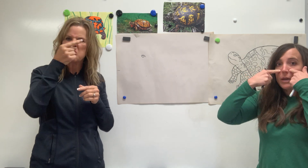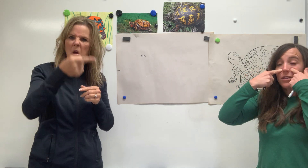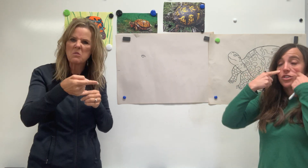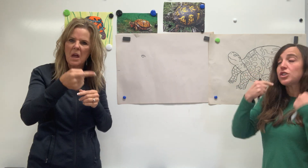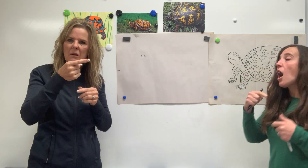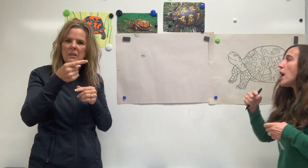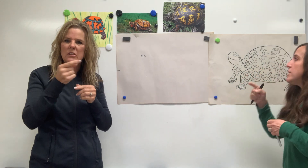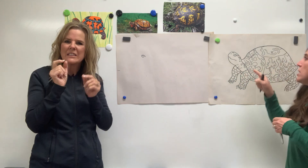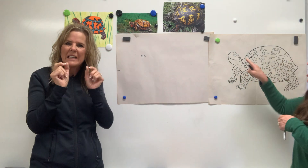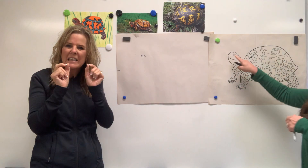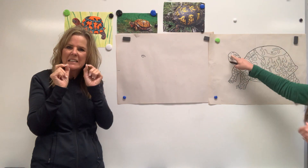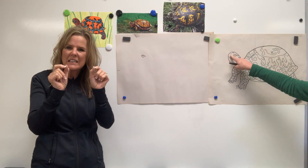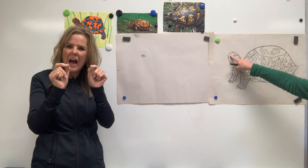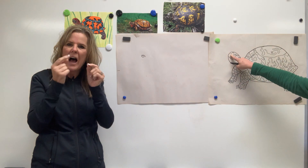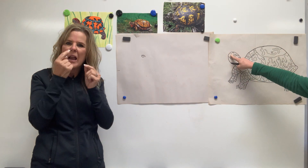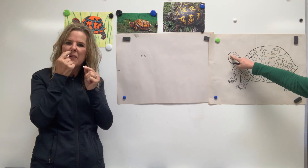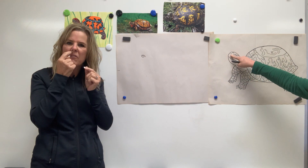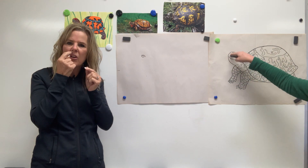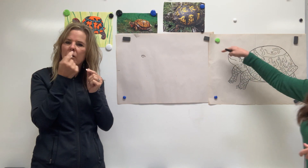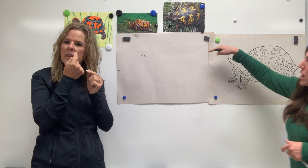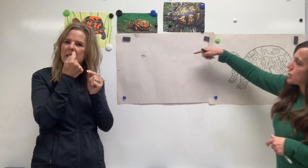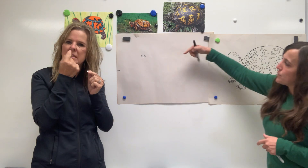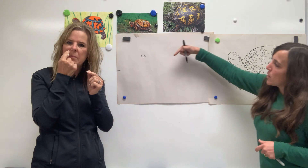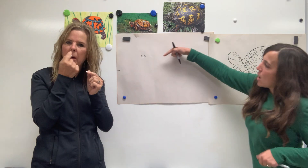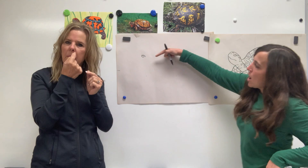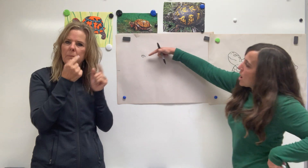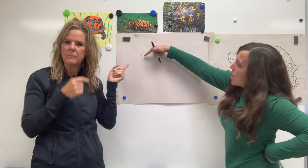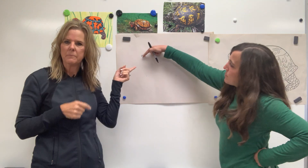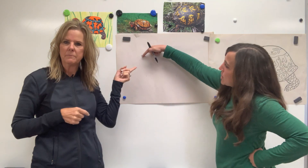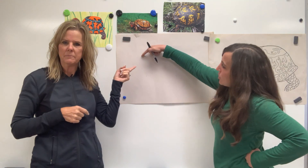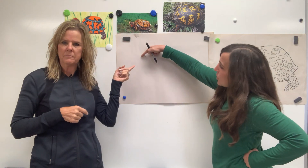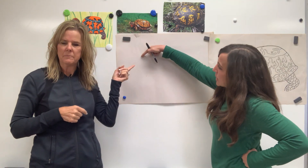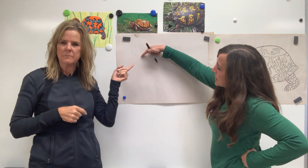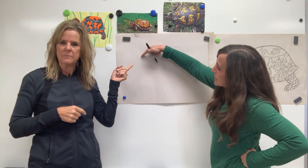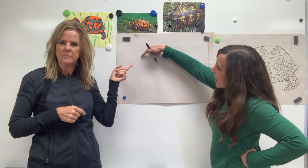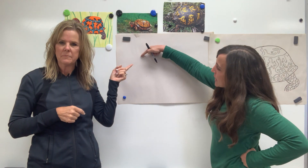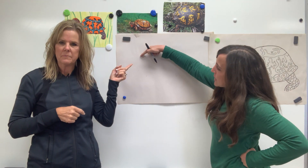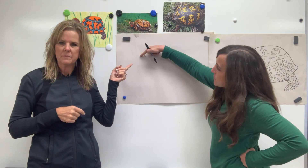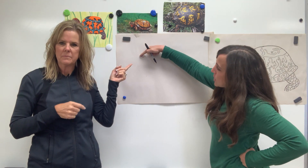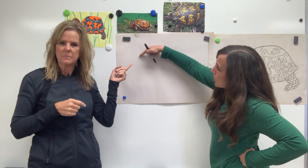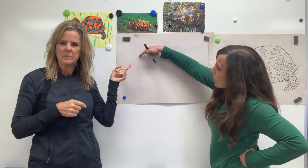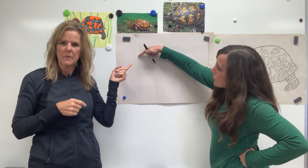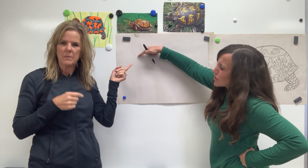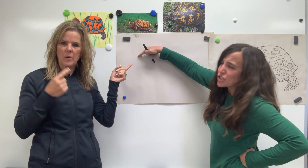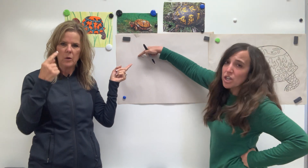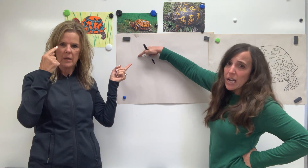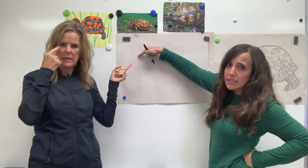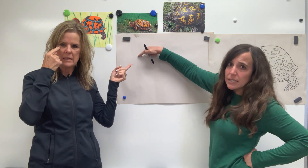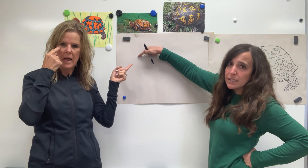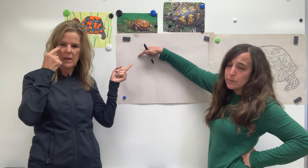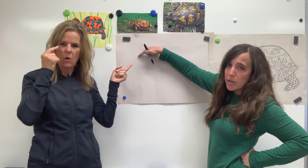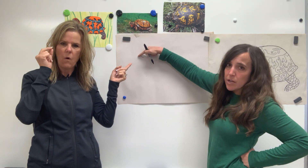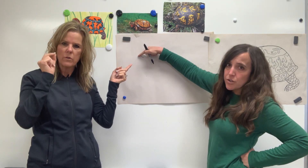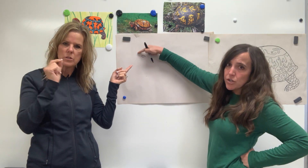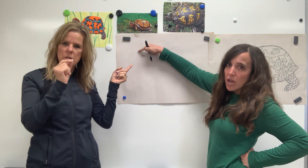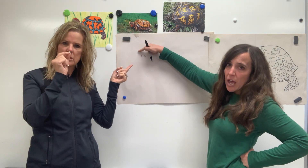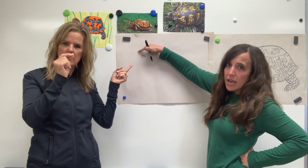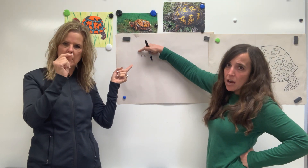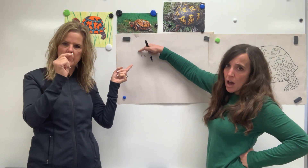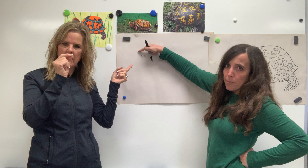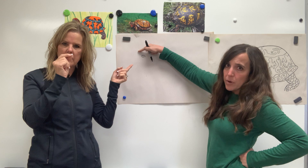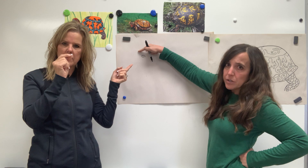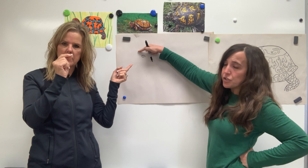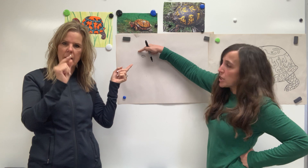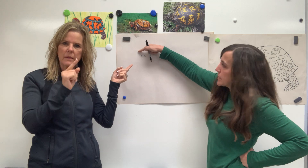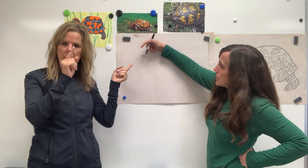gonna just make a little dot for his nostrils. So watch. I'm gonna look at his eye and I'm gonna go over just a smidge